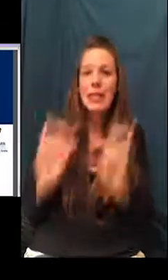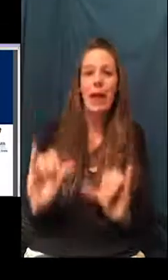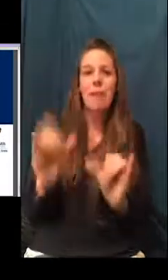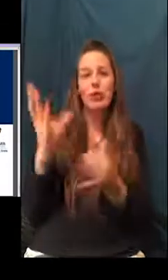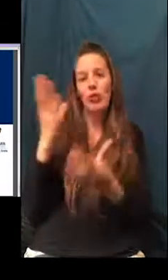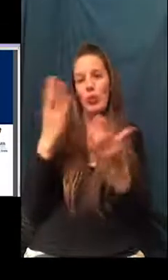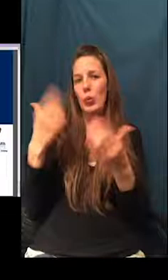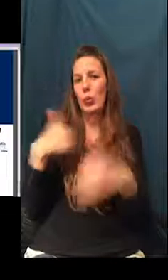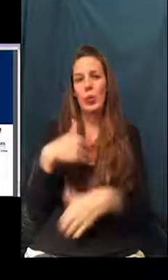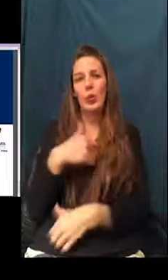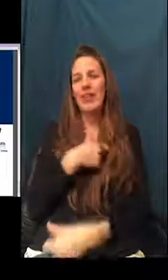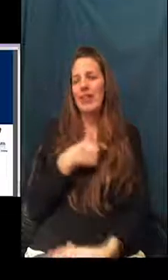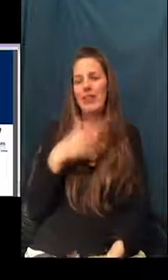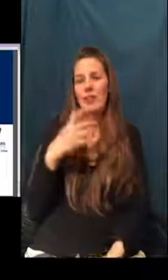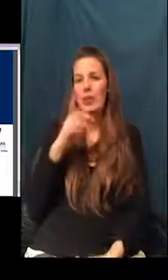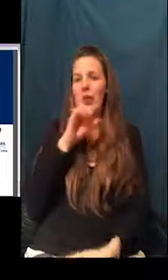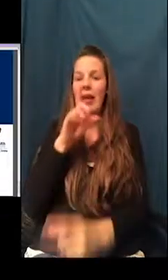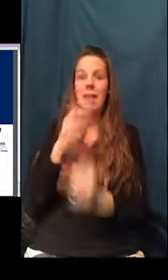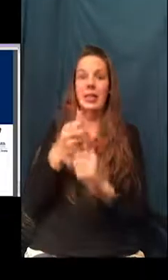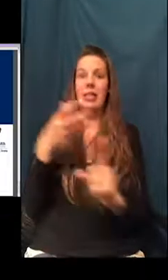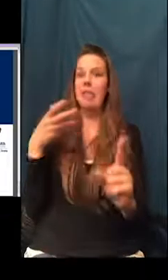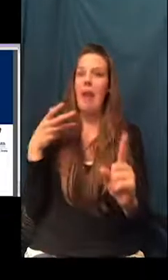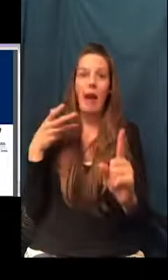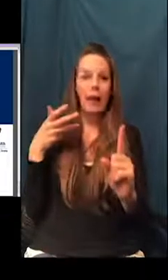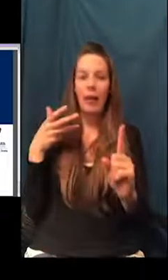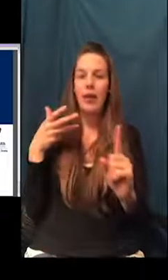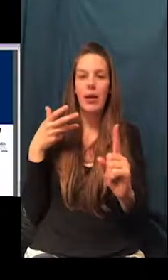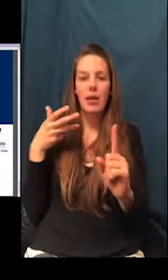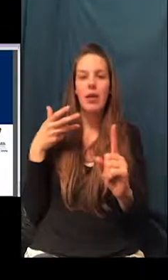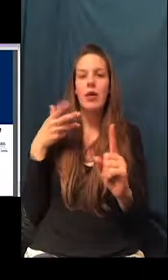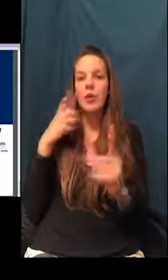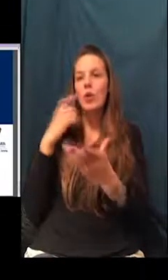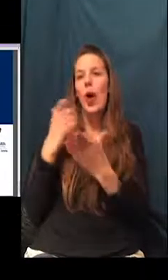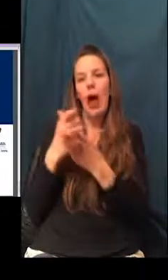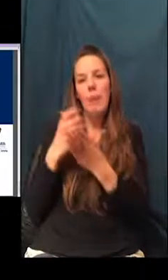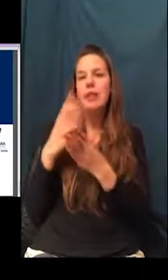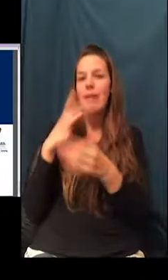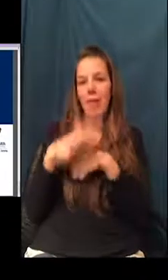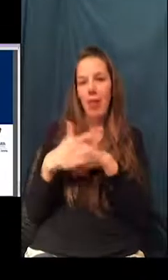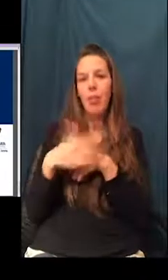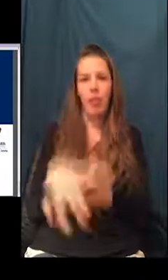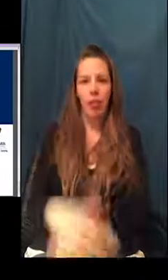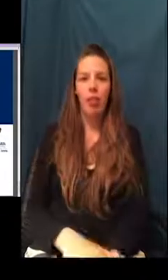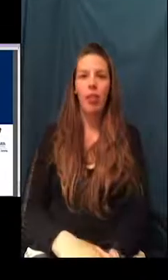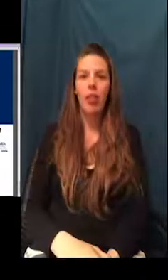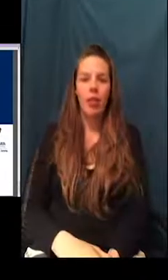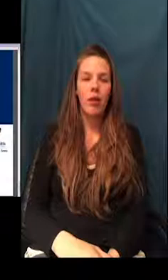services, and we've really, most places have expanded. And so help is out there.